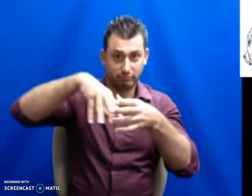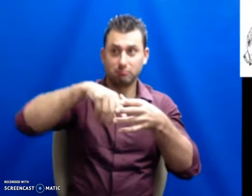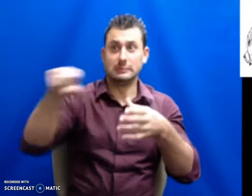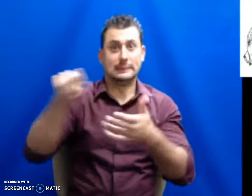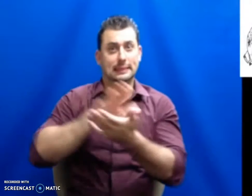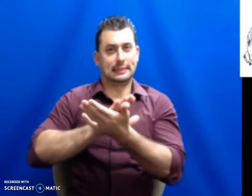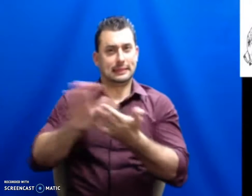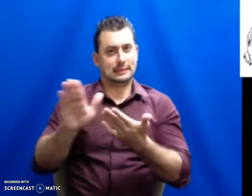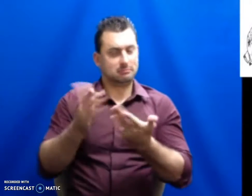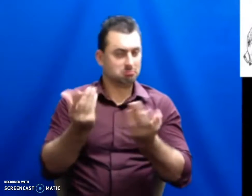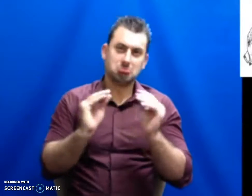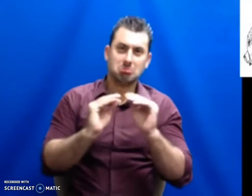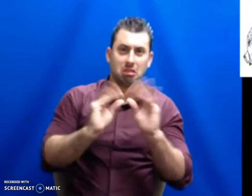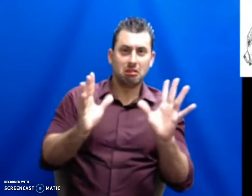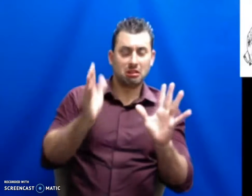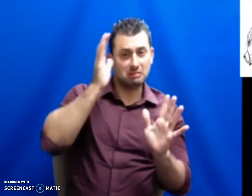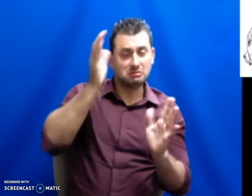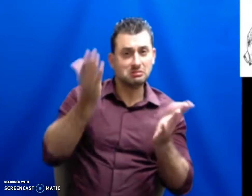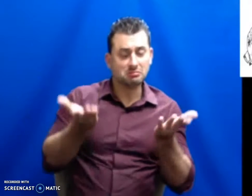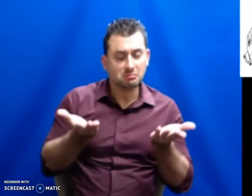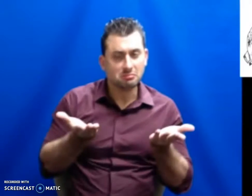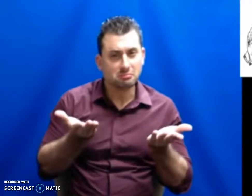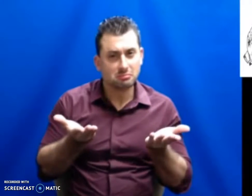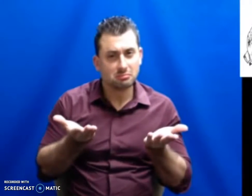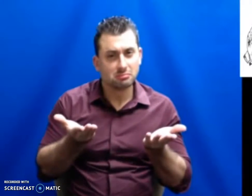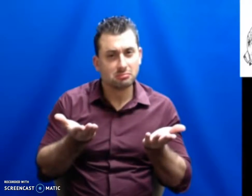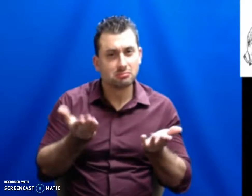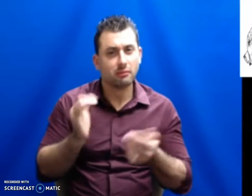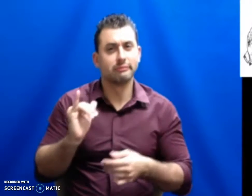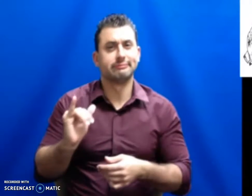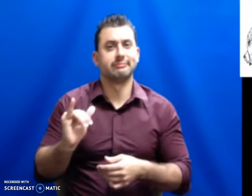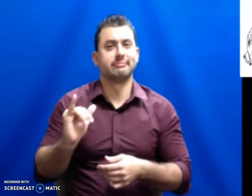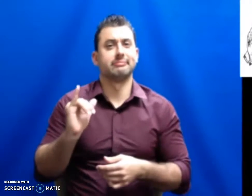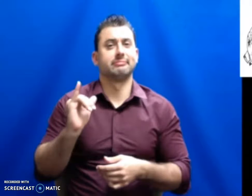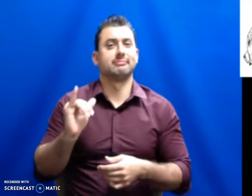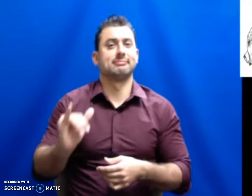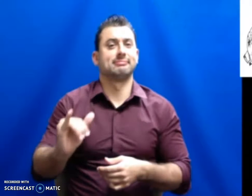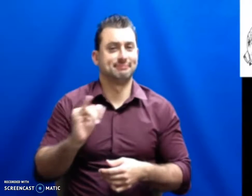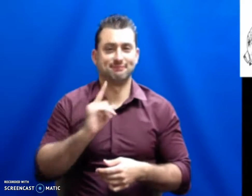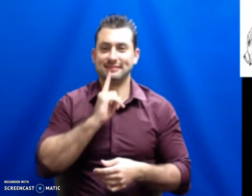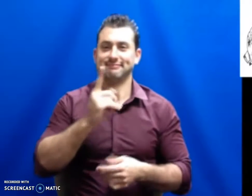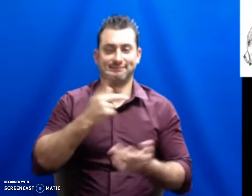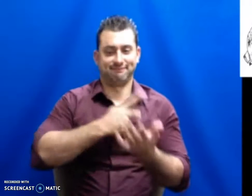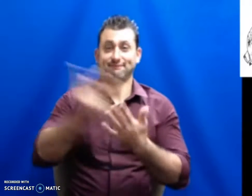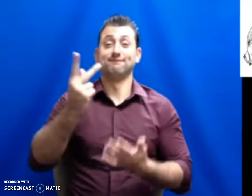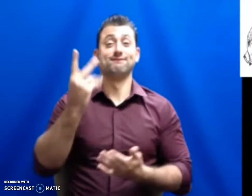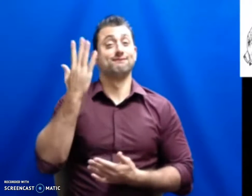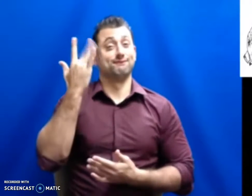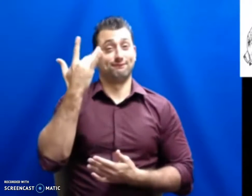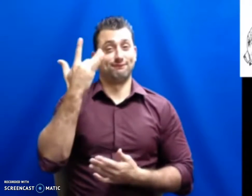machine, like you put them in, and then they're nice. It's a pretty clear concept, right? But here's the thing. It